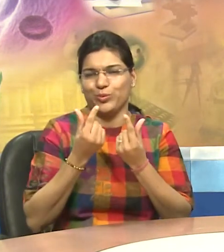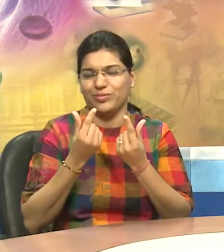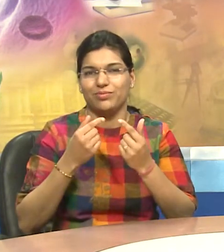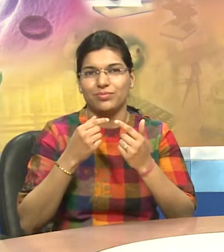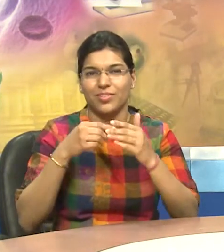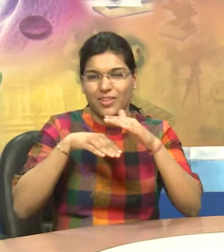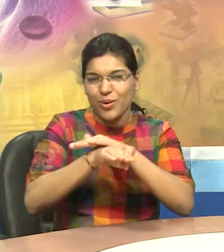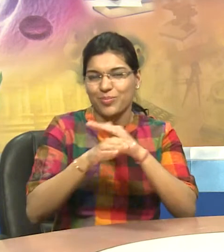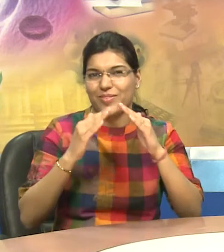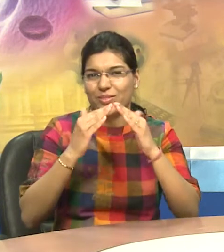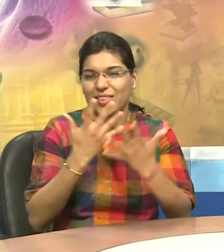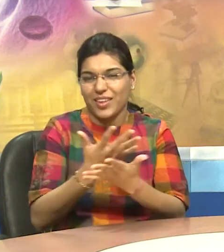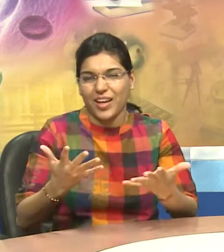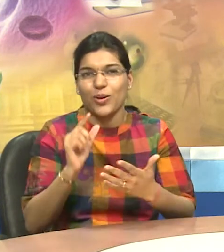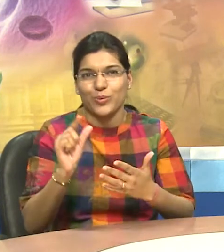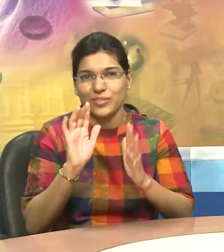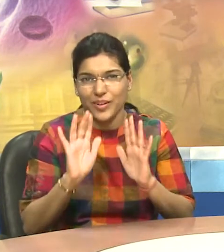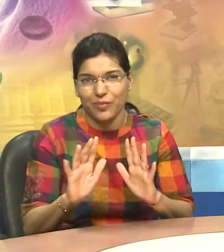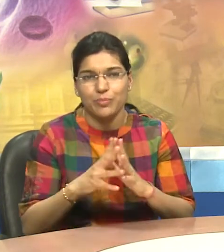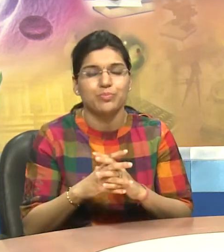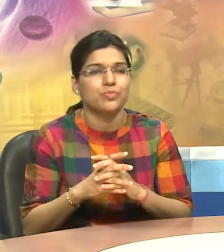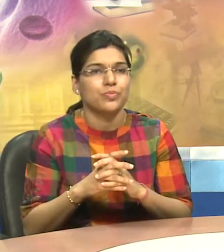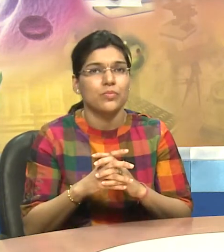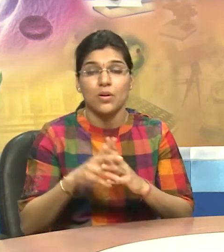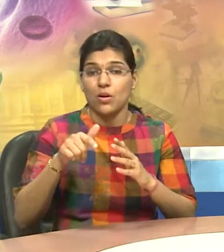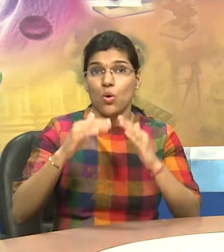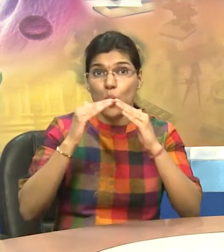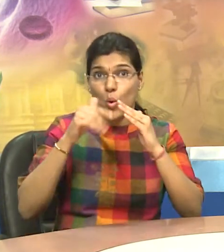In our home, we all use different things